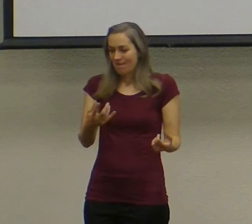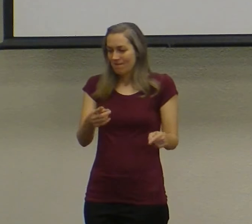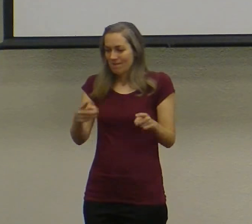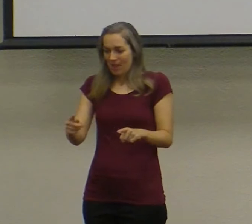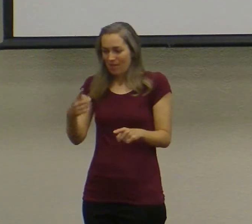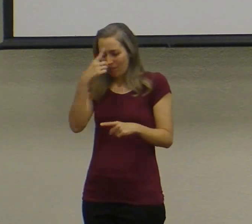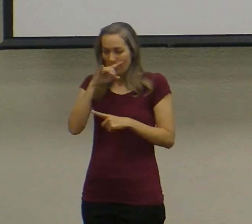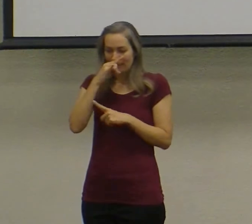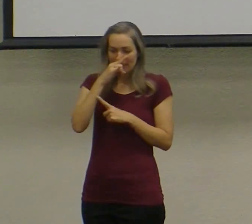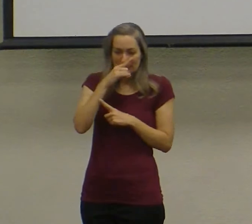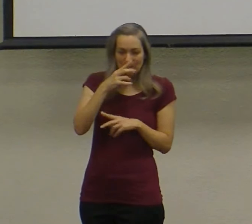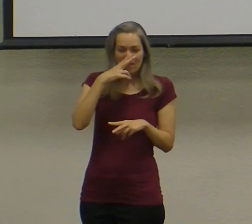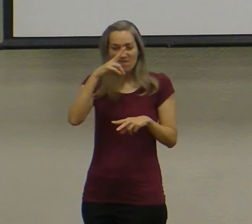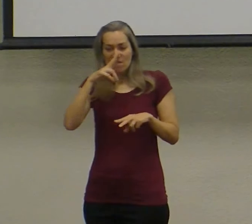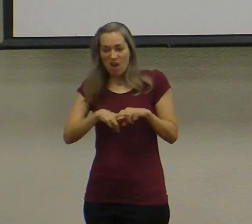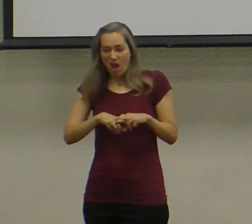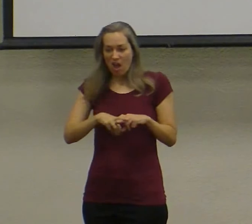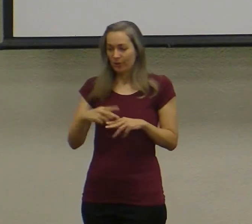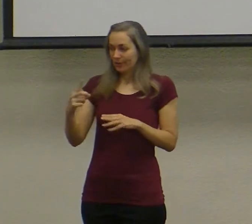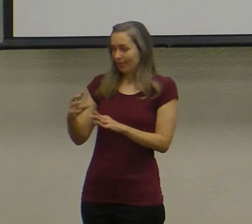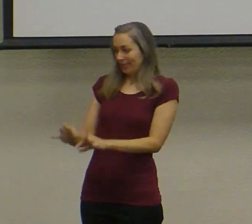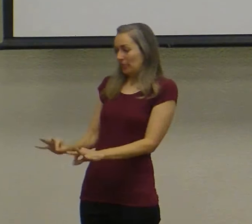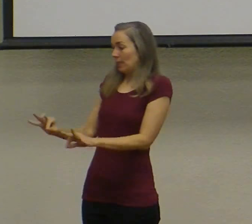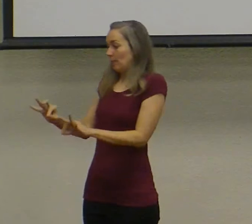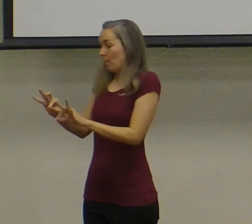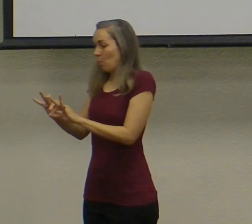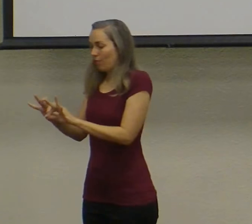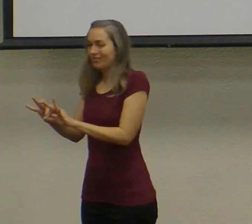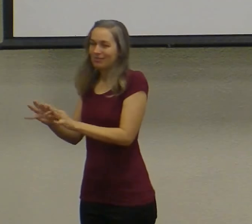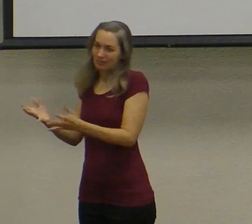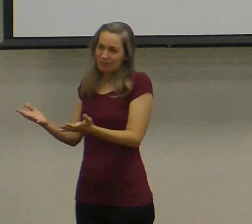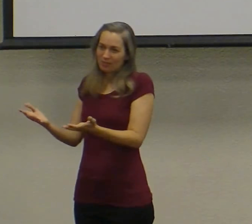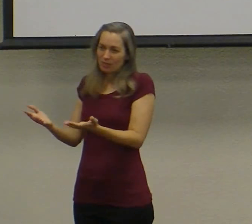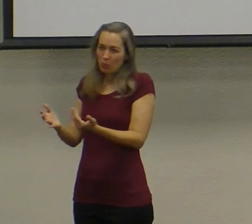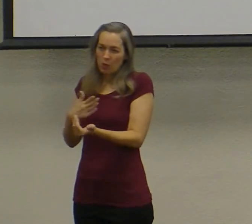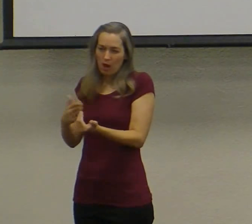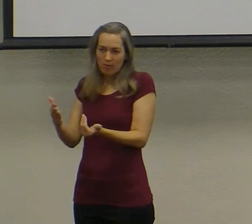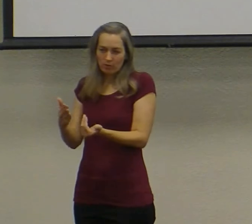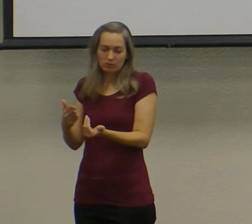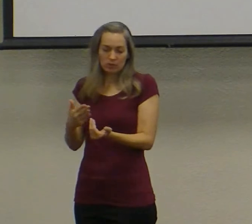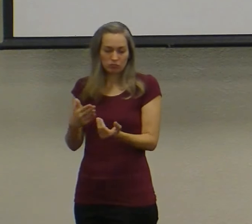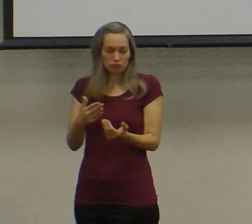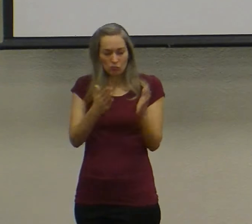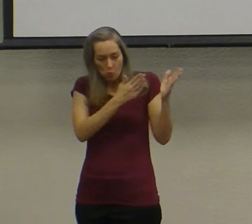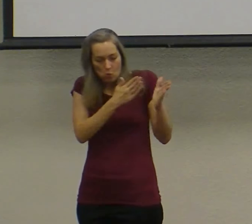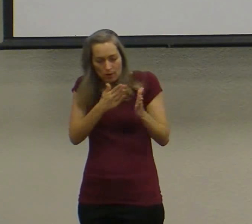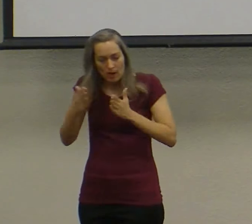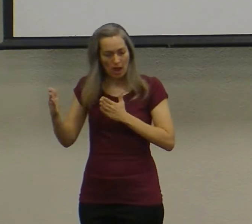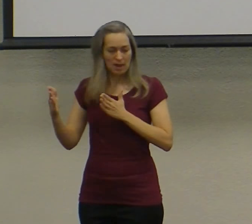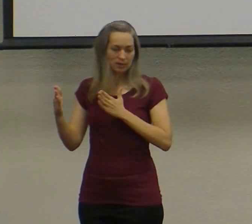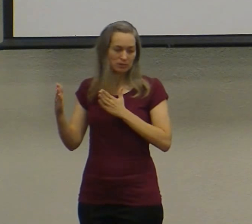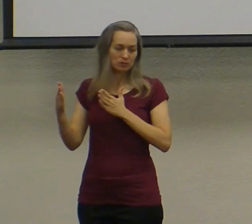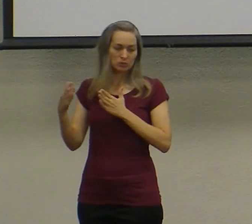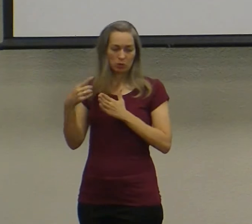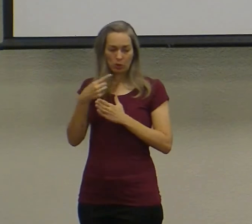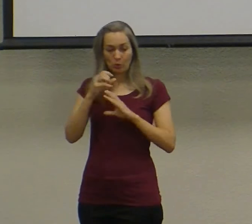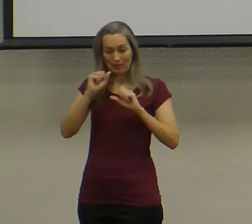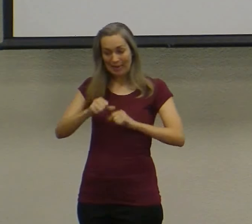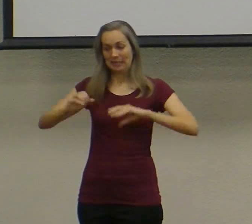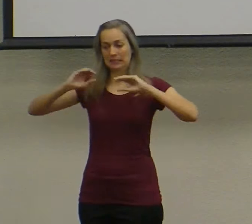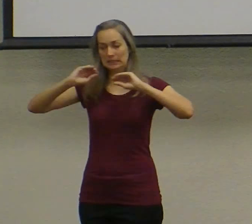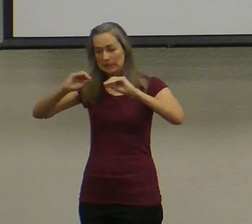whether you're doing something of great import, then do it and organize it in a way that some way you can teach